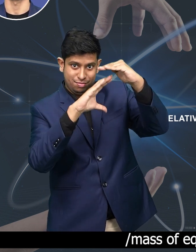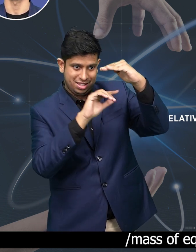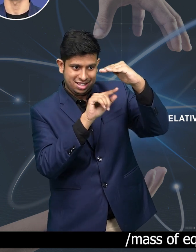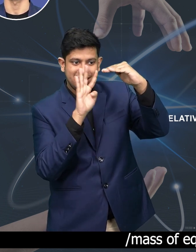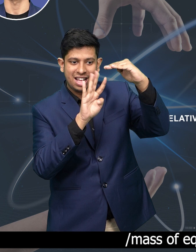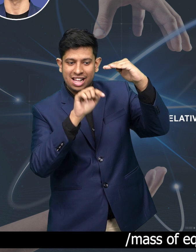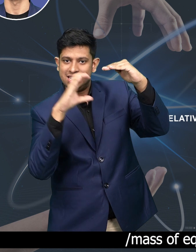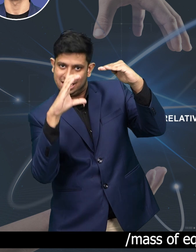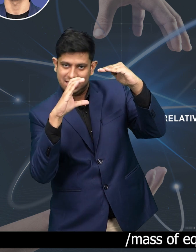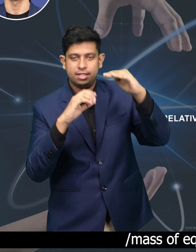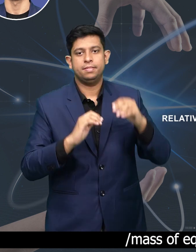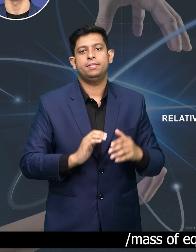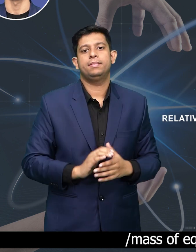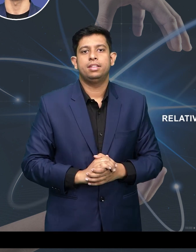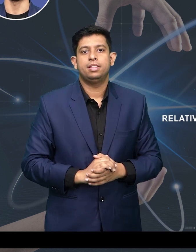centigrade.